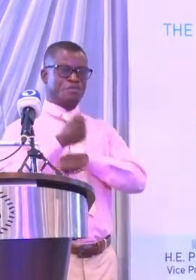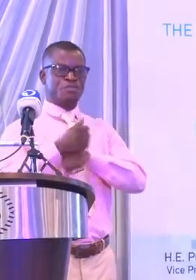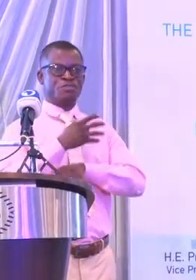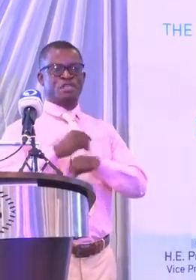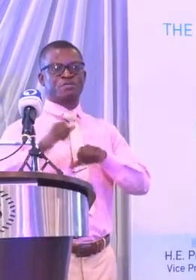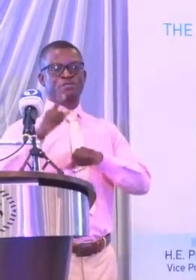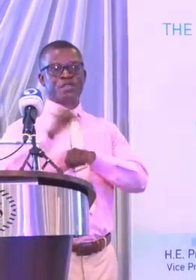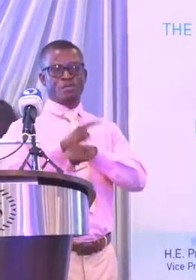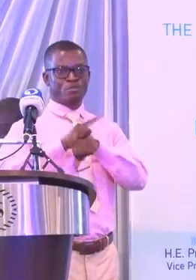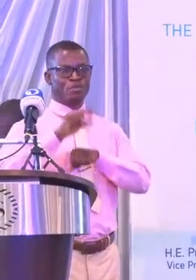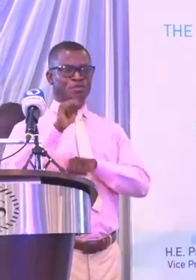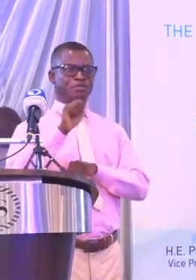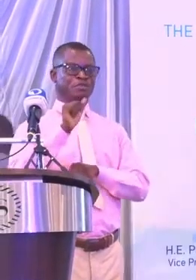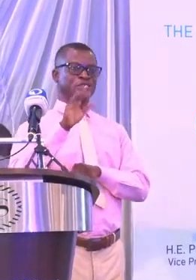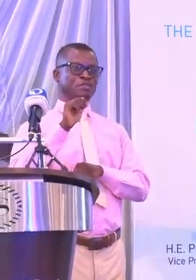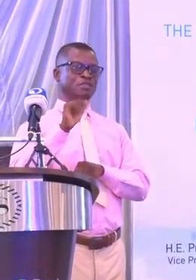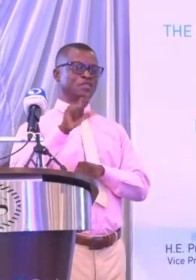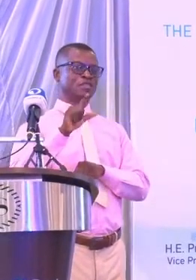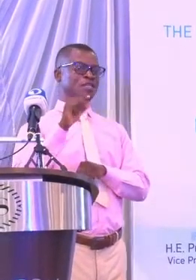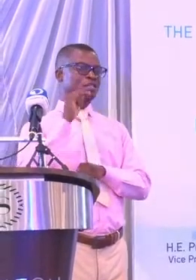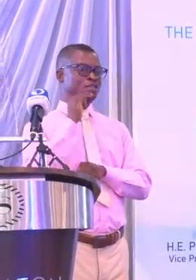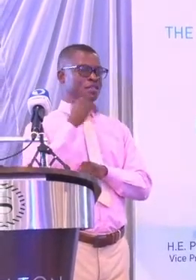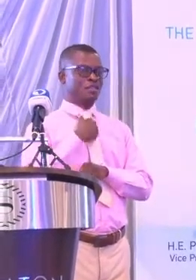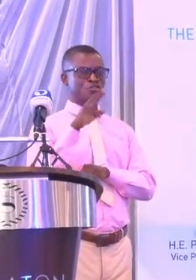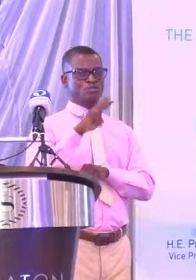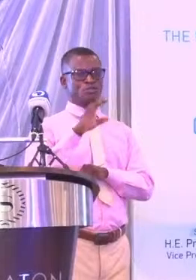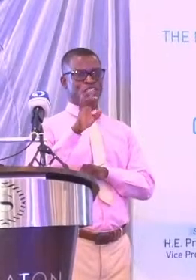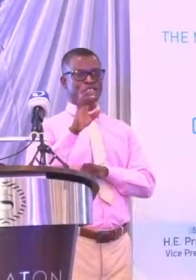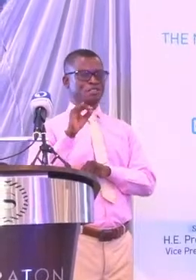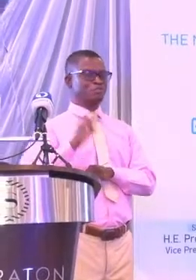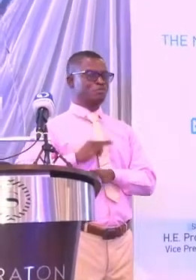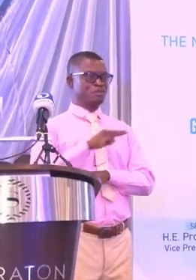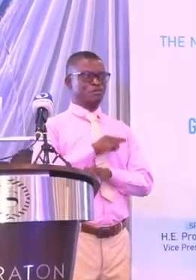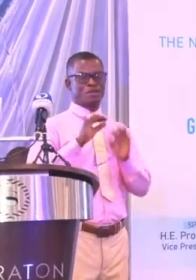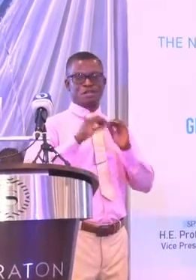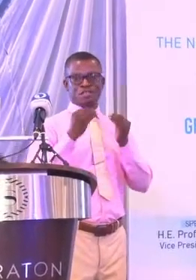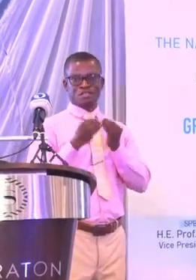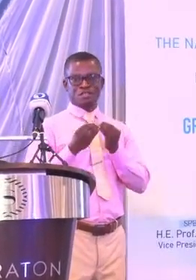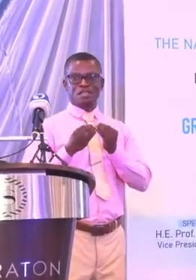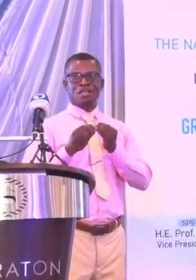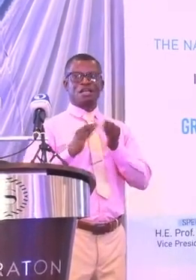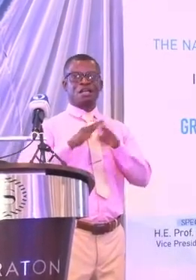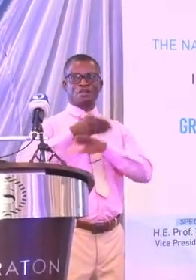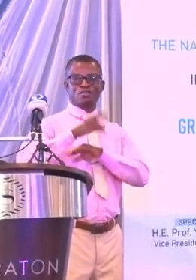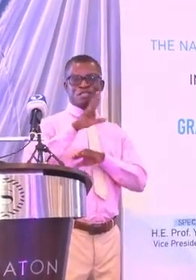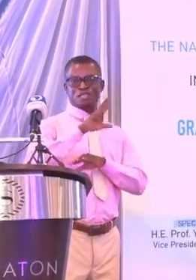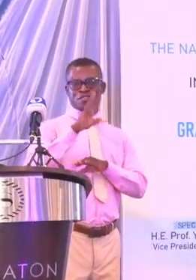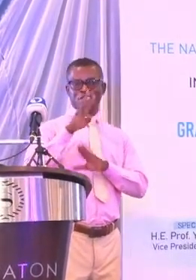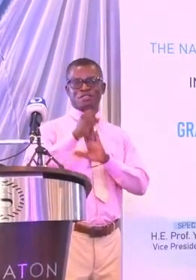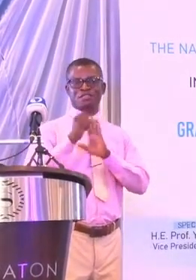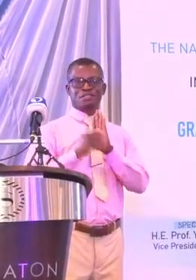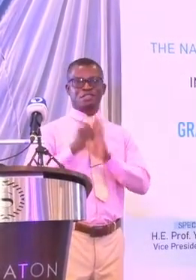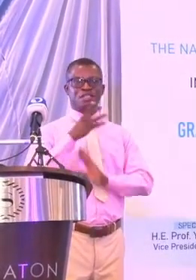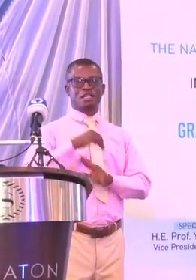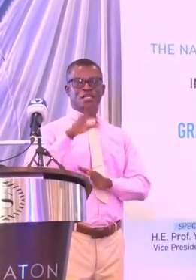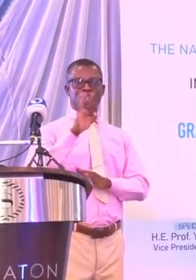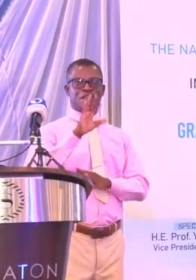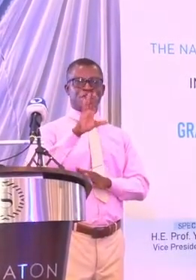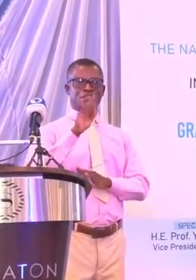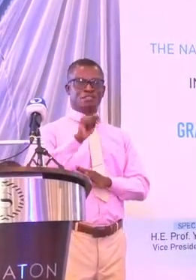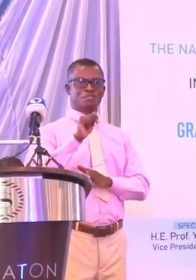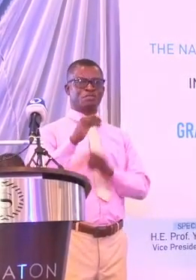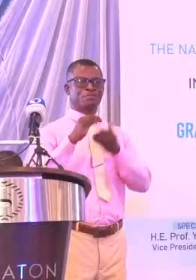Nigeria, with 208 member organizations spread across the 36 states and the FCT, have